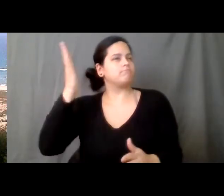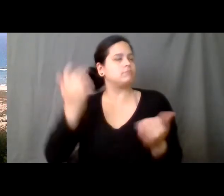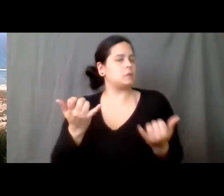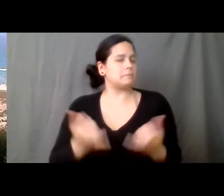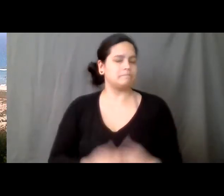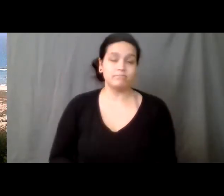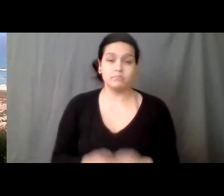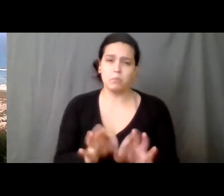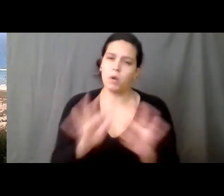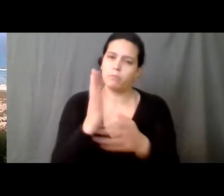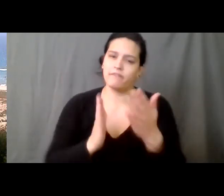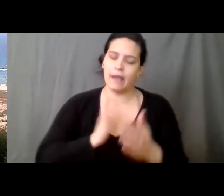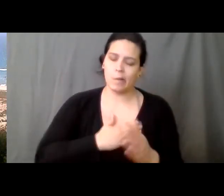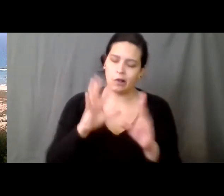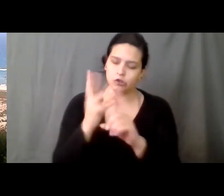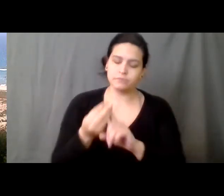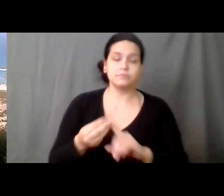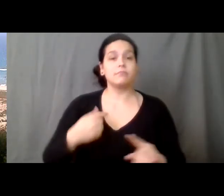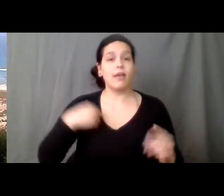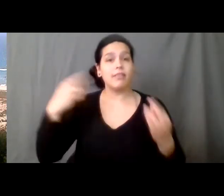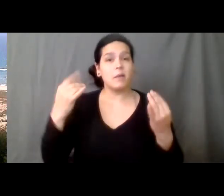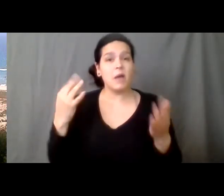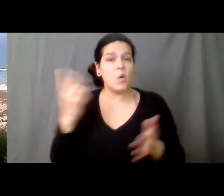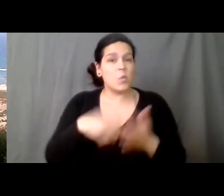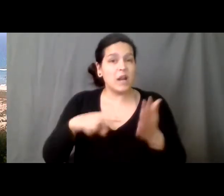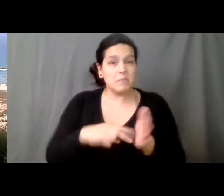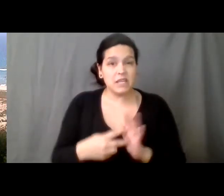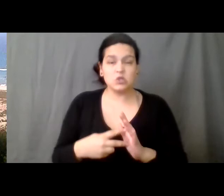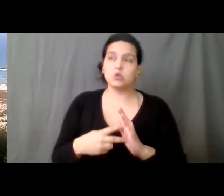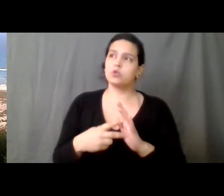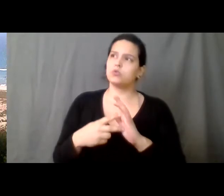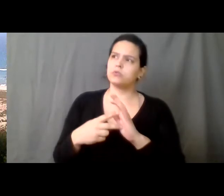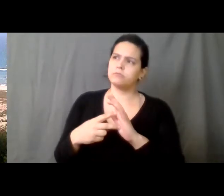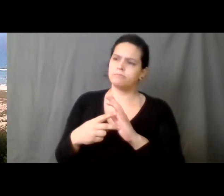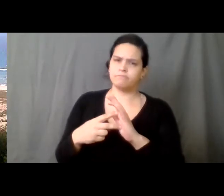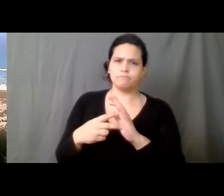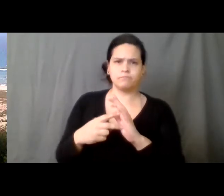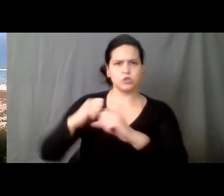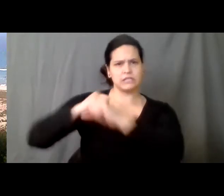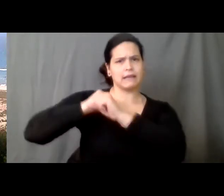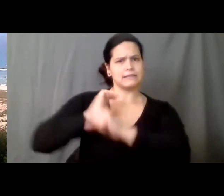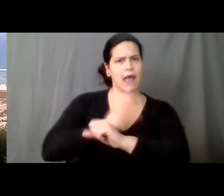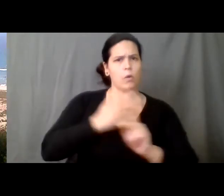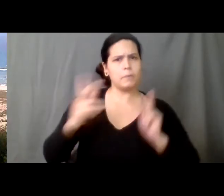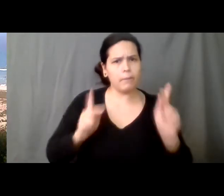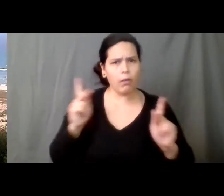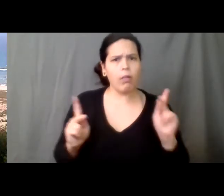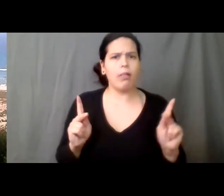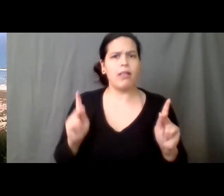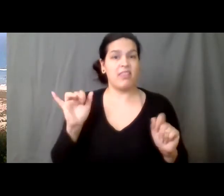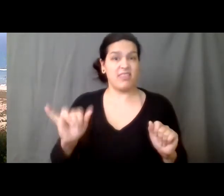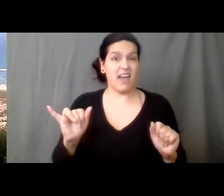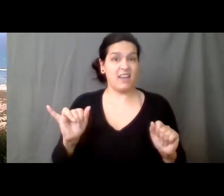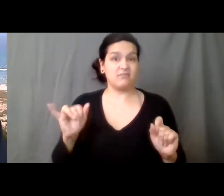I think about what it means to fight to protect our people. And that is, you